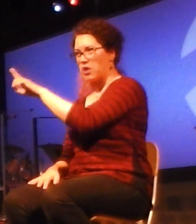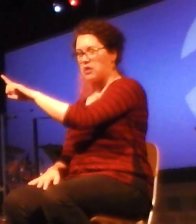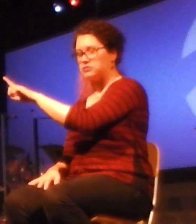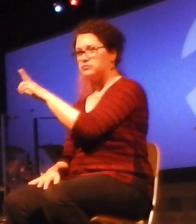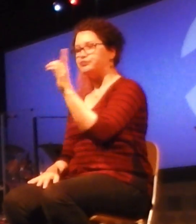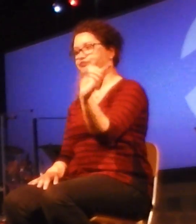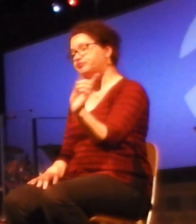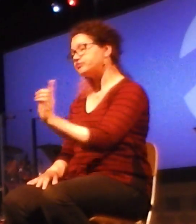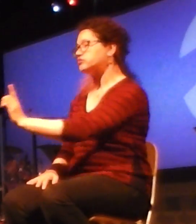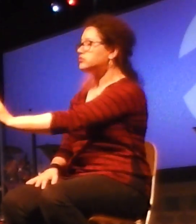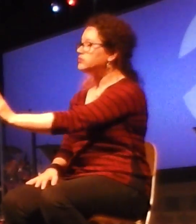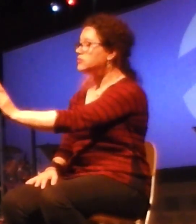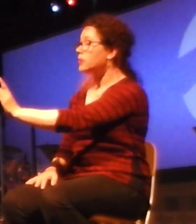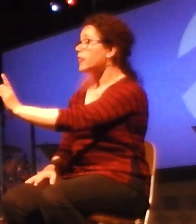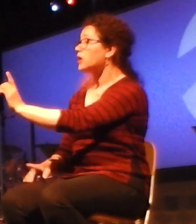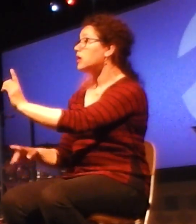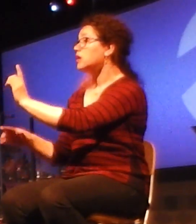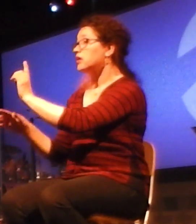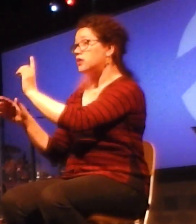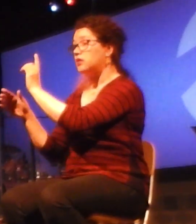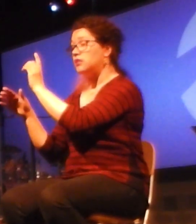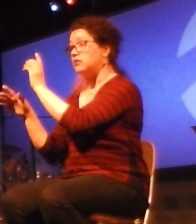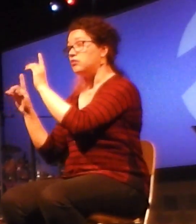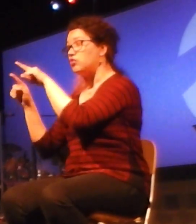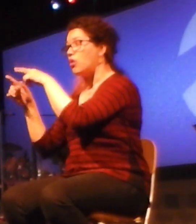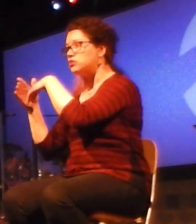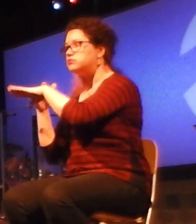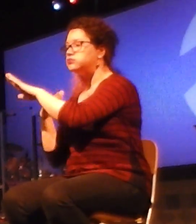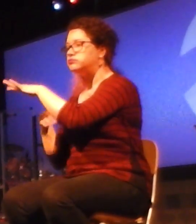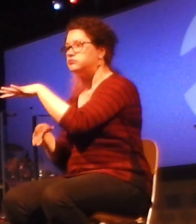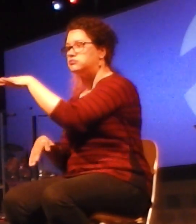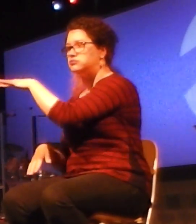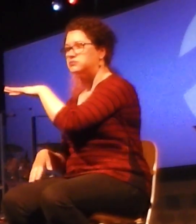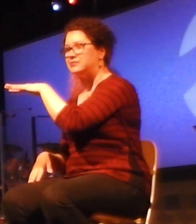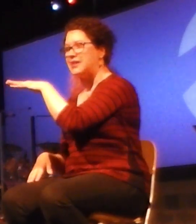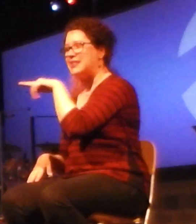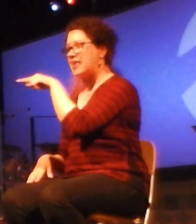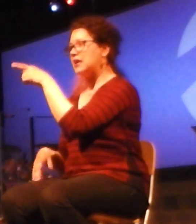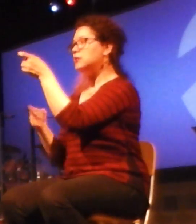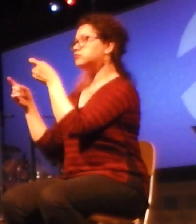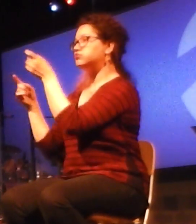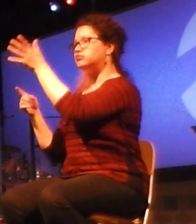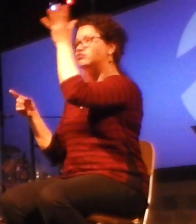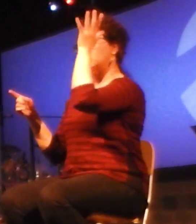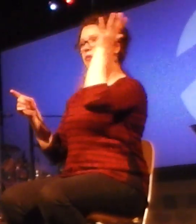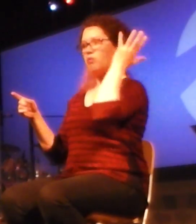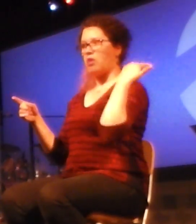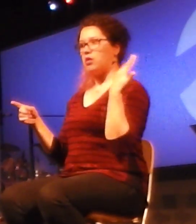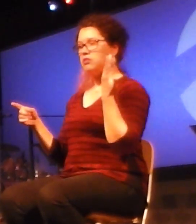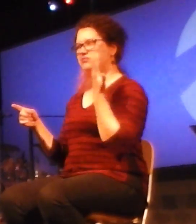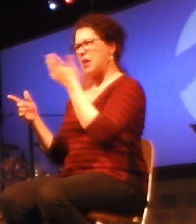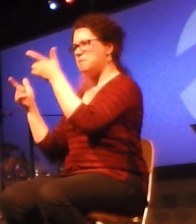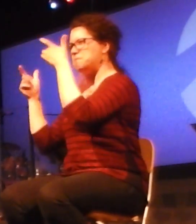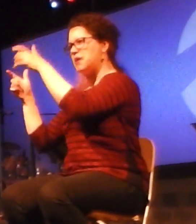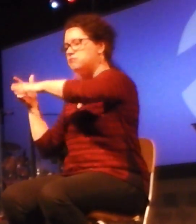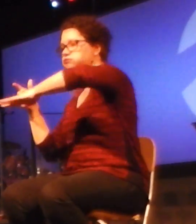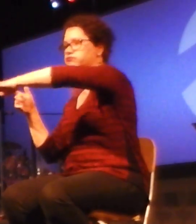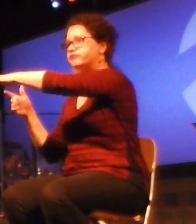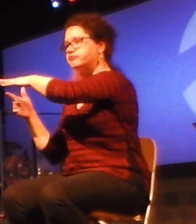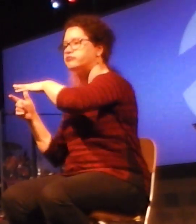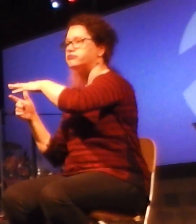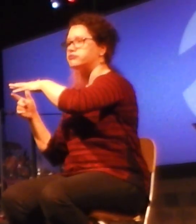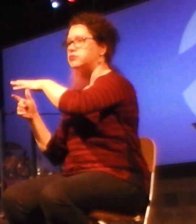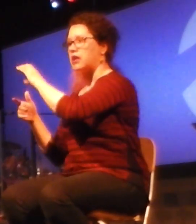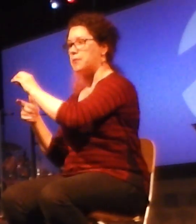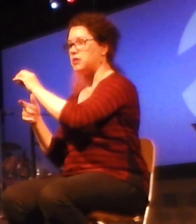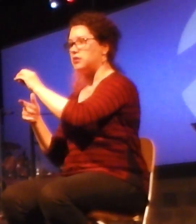company, and he goes into the area that my dad used to oversee, like the big department, or this big division of